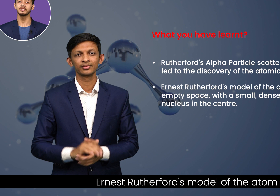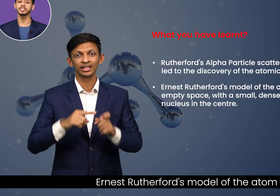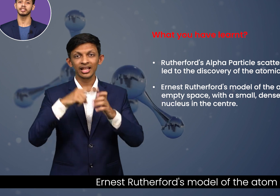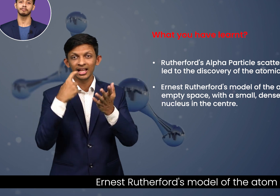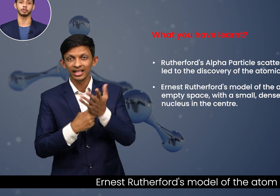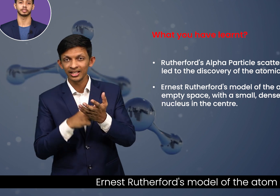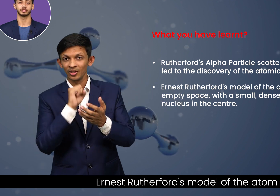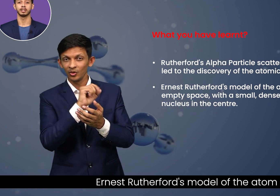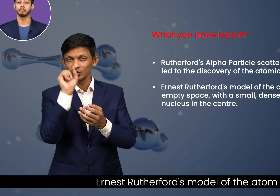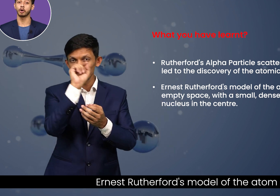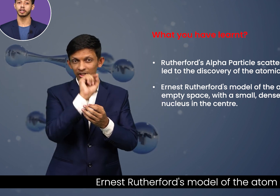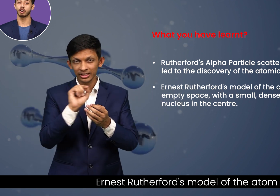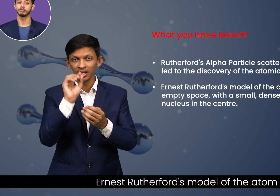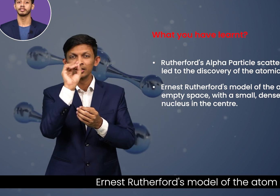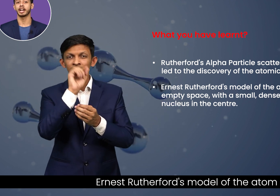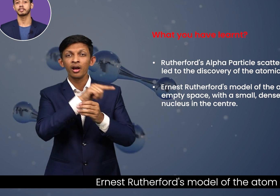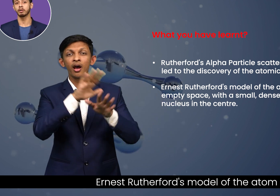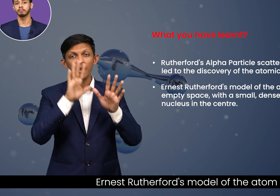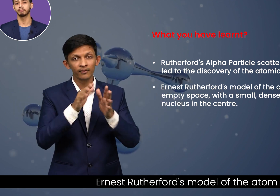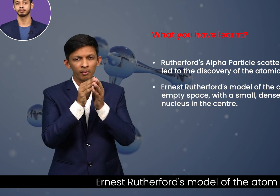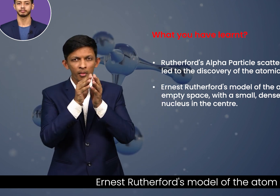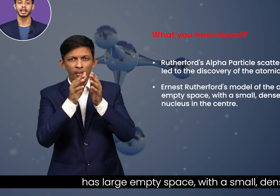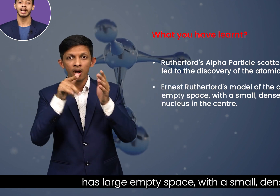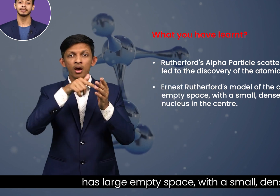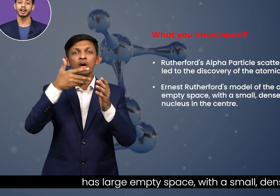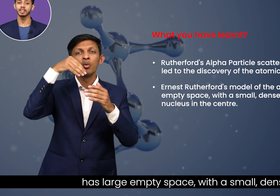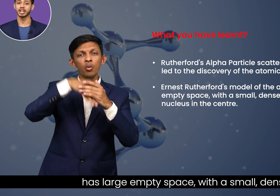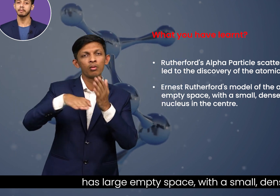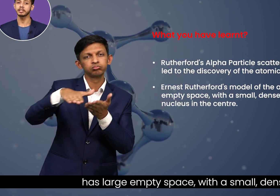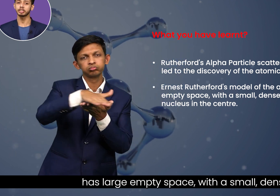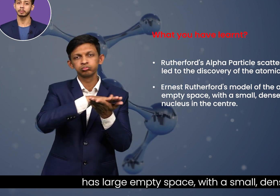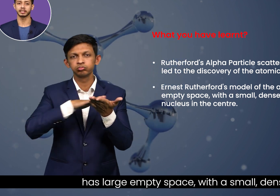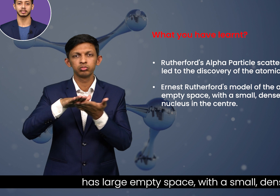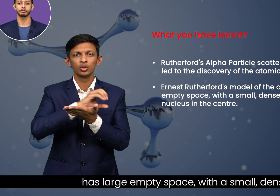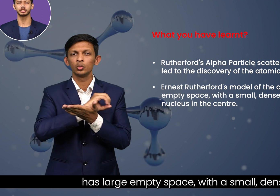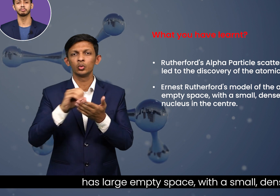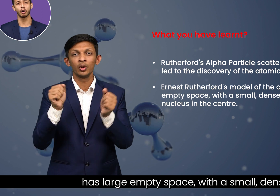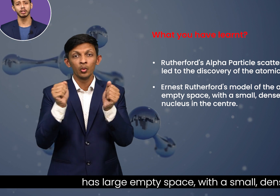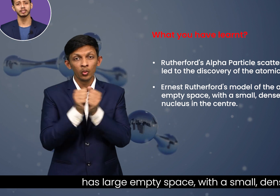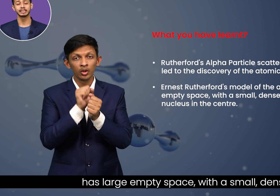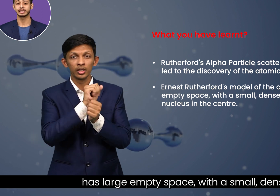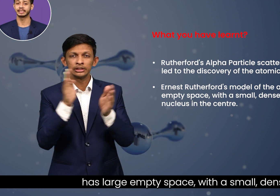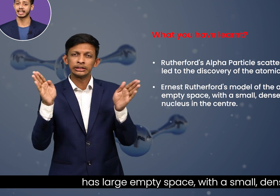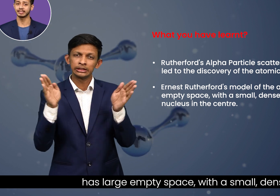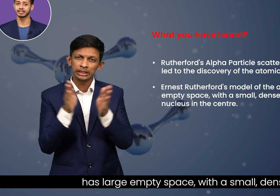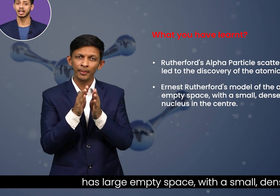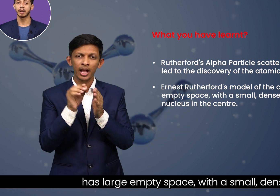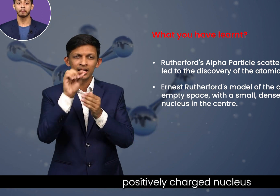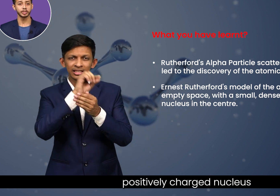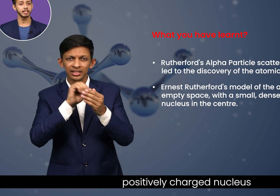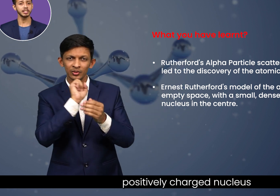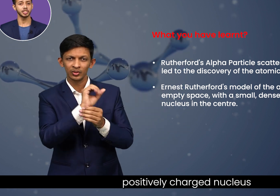Ernest Rutherford's model of the atom has large empty space with a small dense